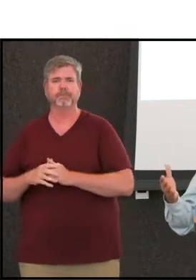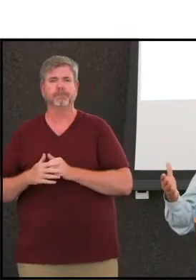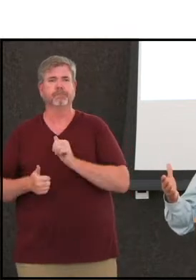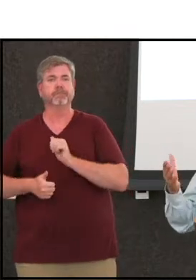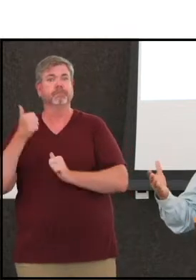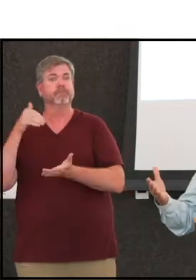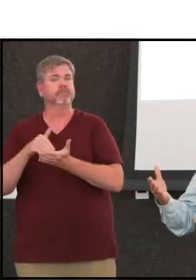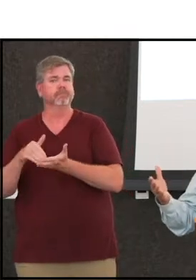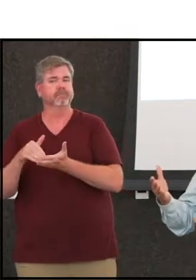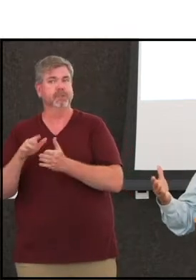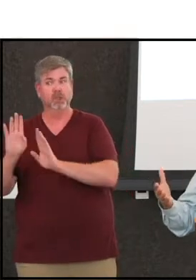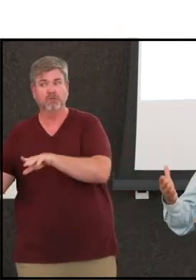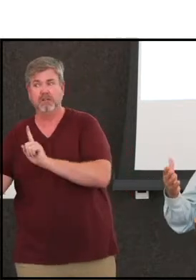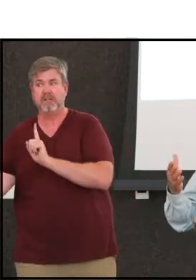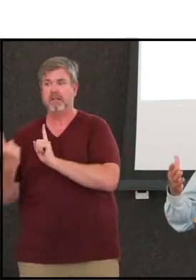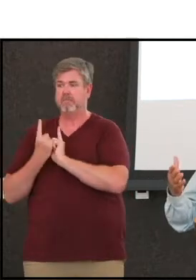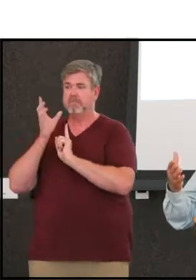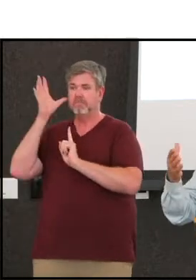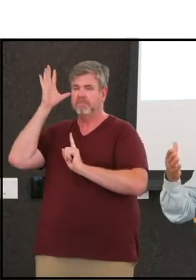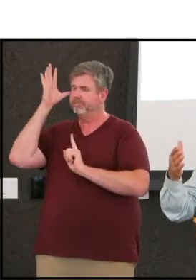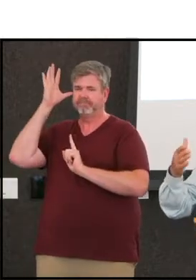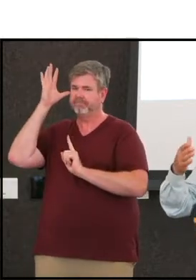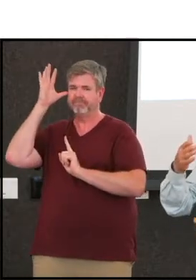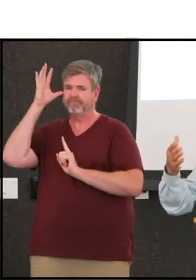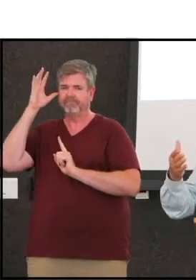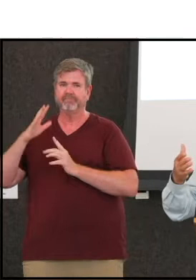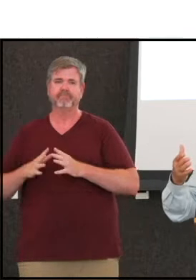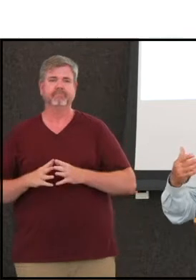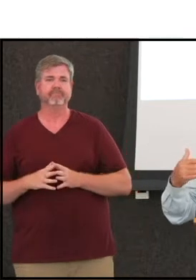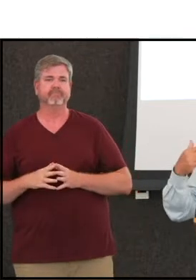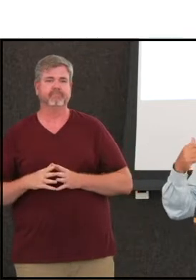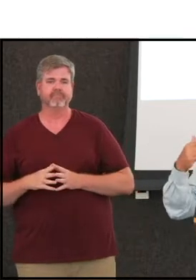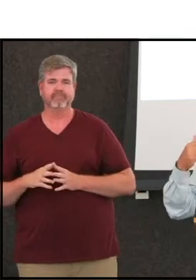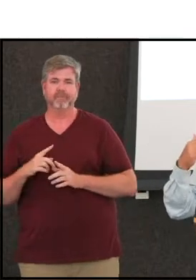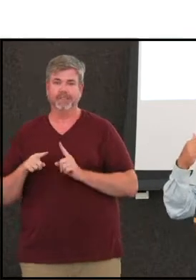these issues, unfortunately. But you as a parent, when you're observing,